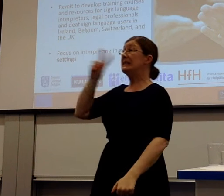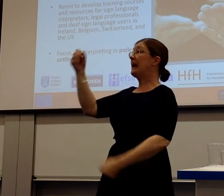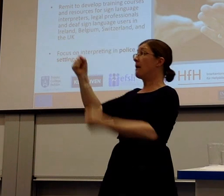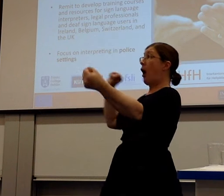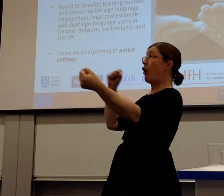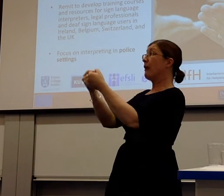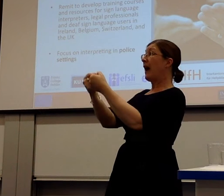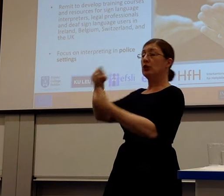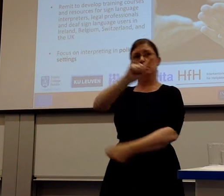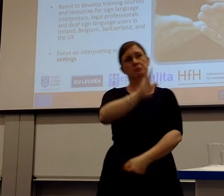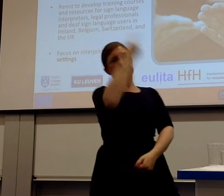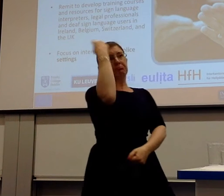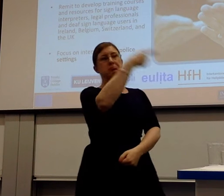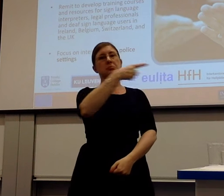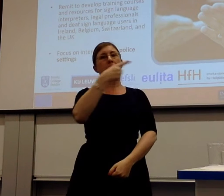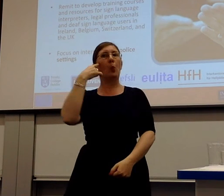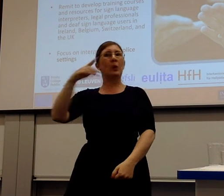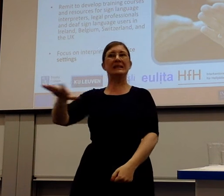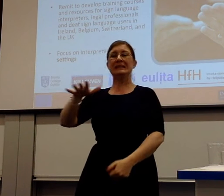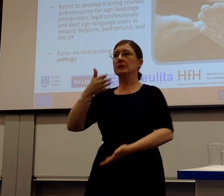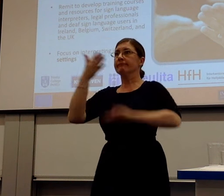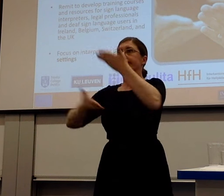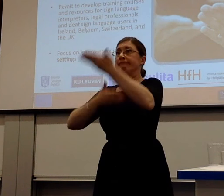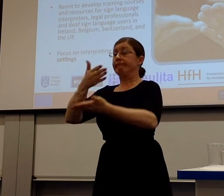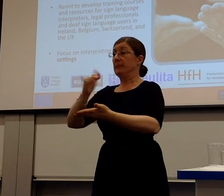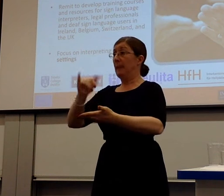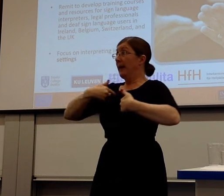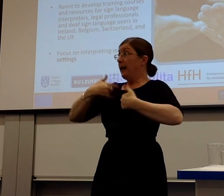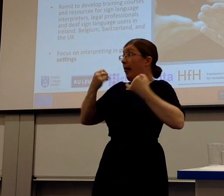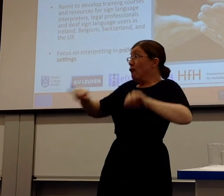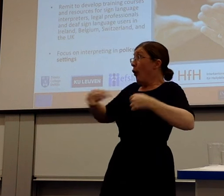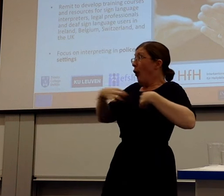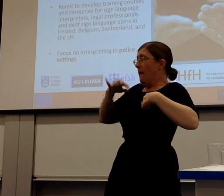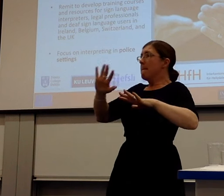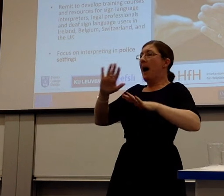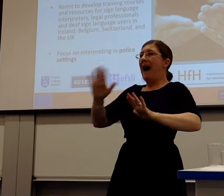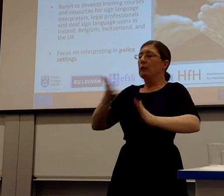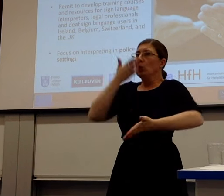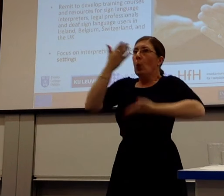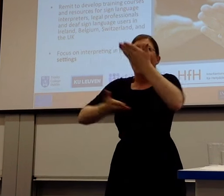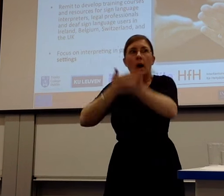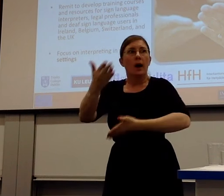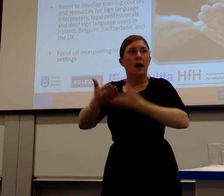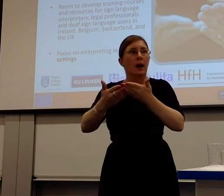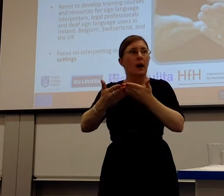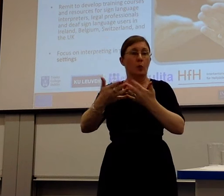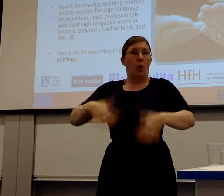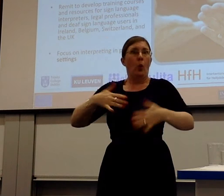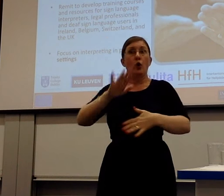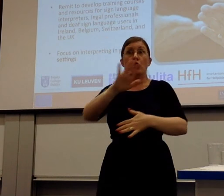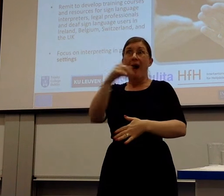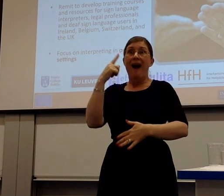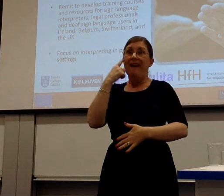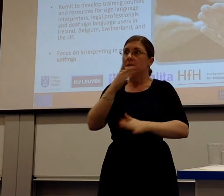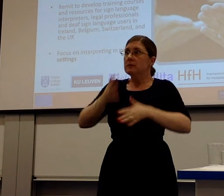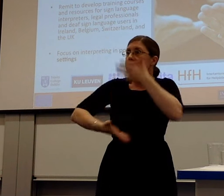affect courtroom, custody, and it might not even be victims of crime, it could be someone who is a witness to a crime. So